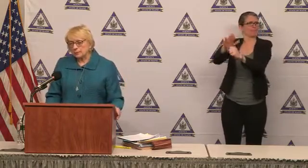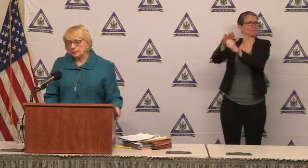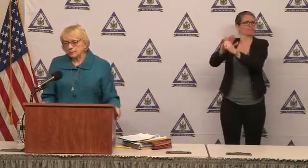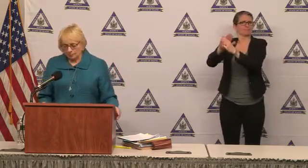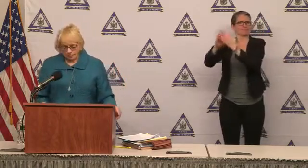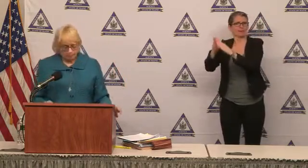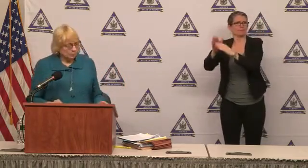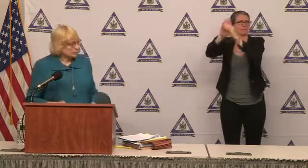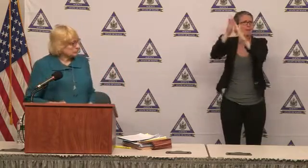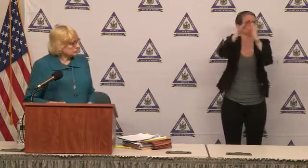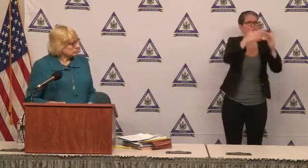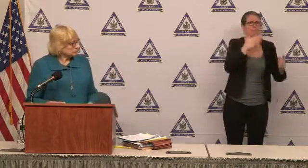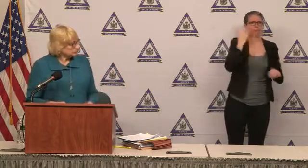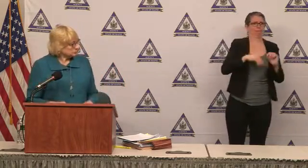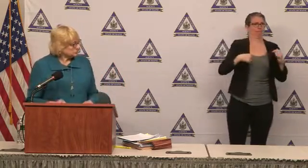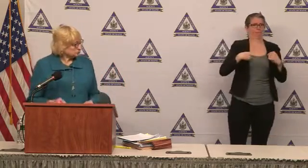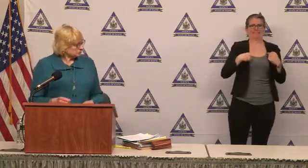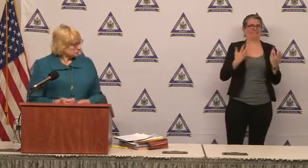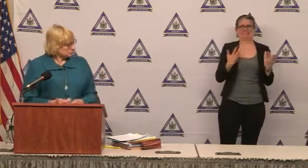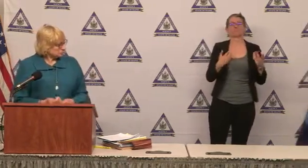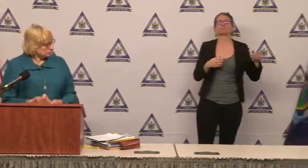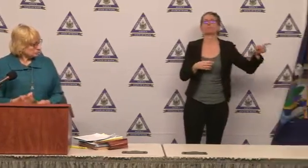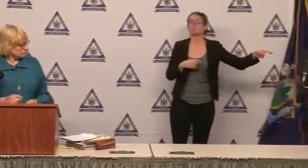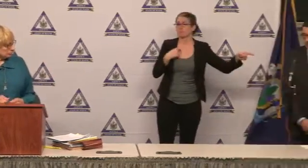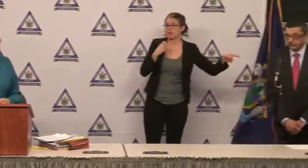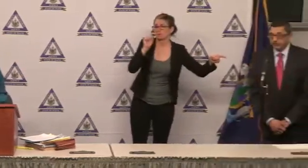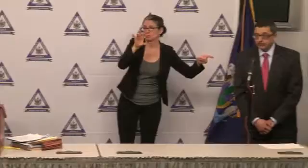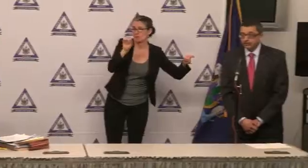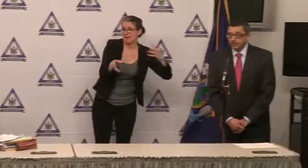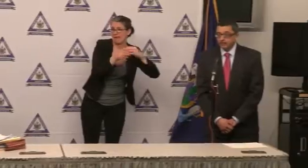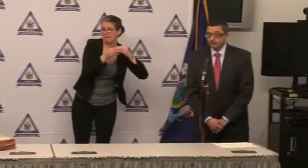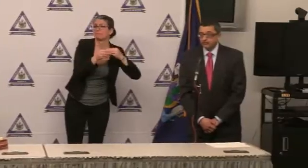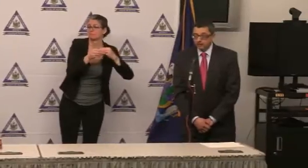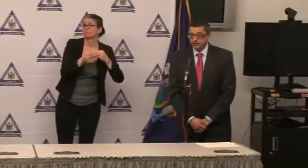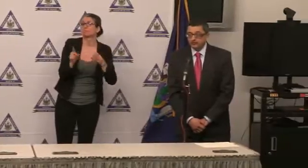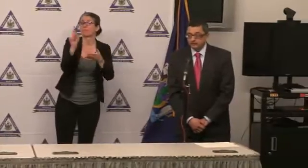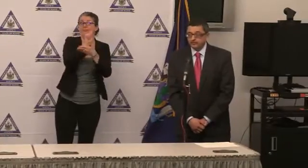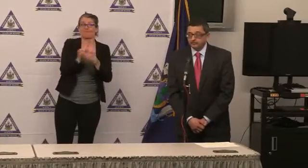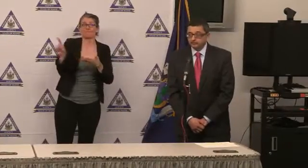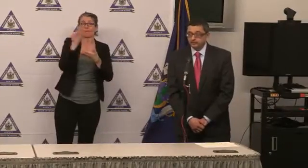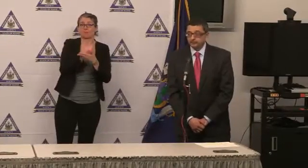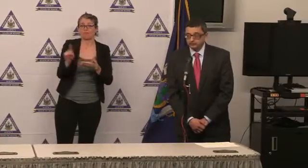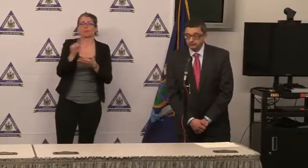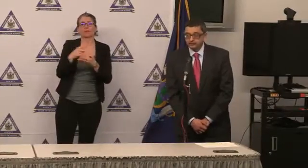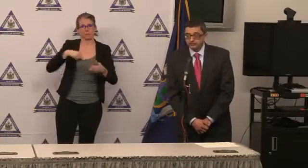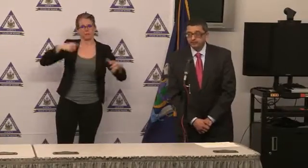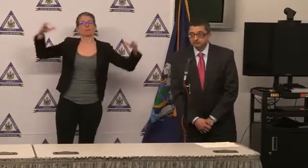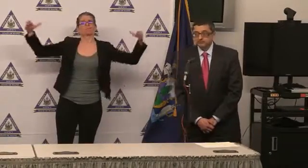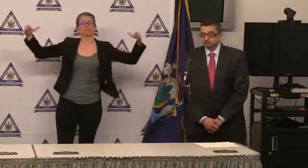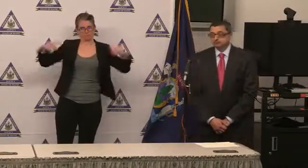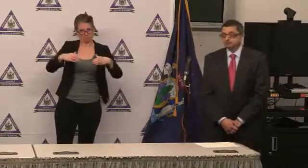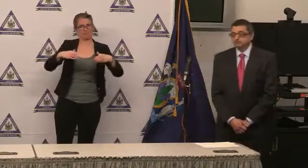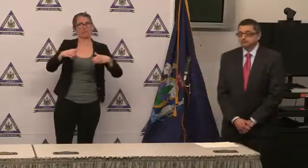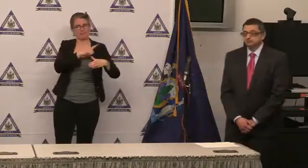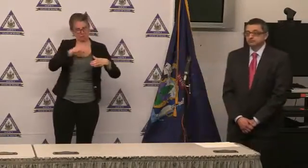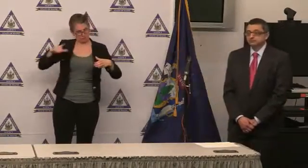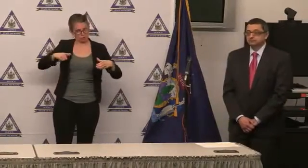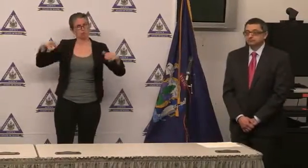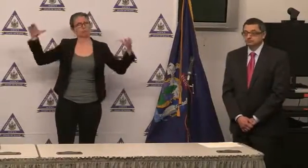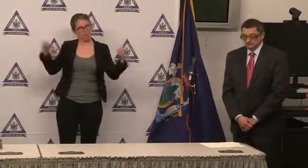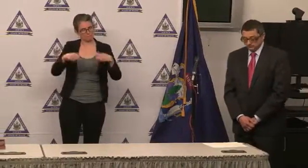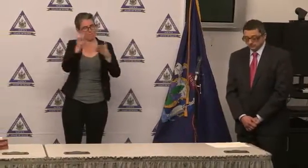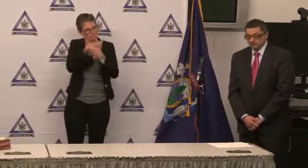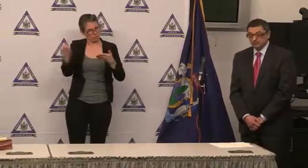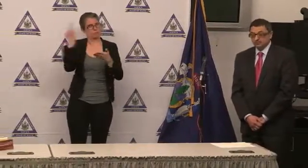add on top of that, I conduct a weekly briefing for legislators on the COVID-19 situation particularly. Can I clarify one thing